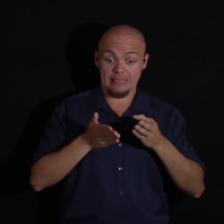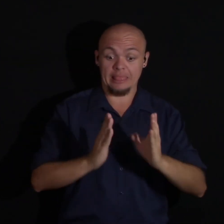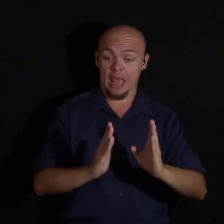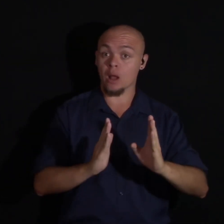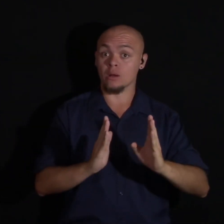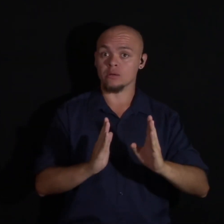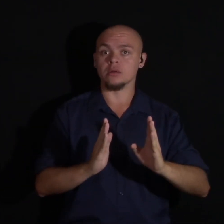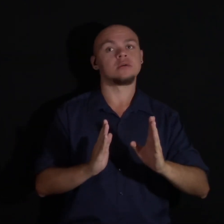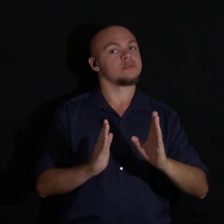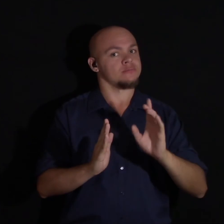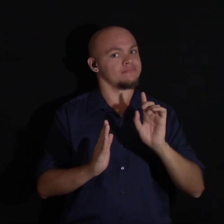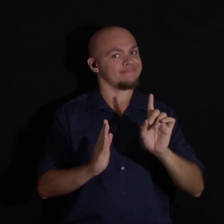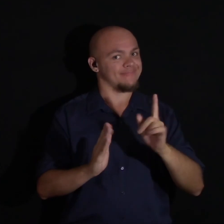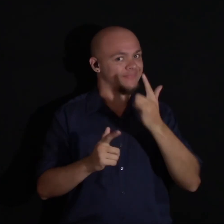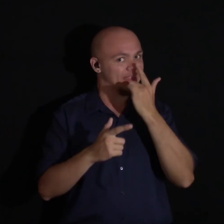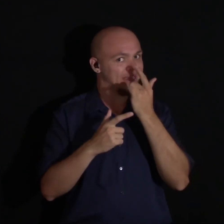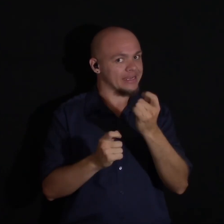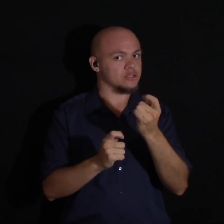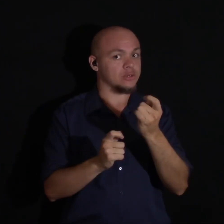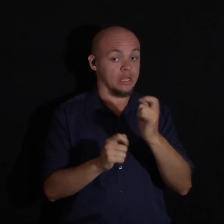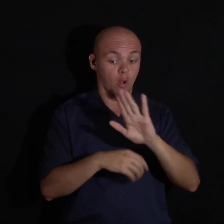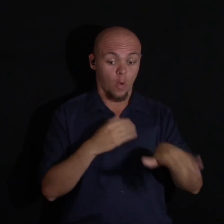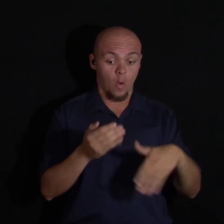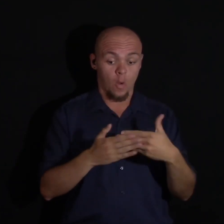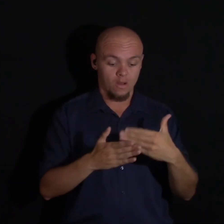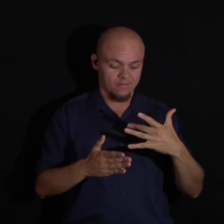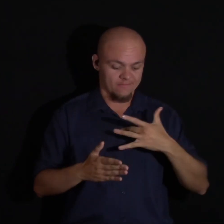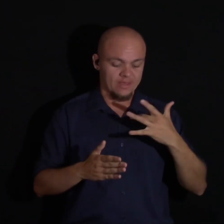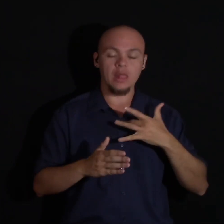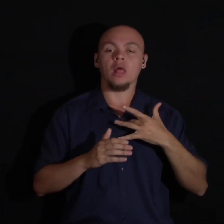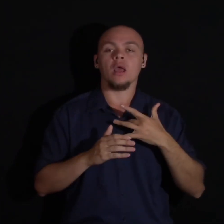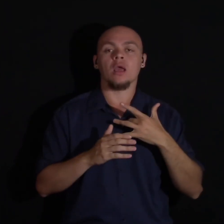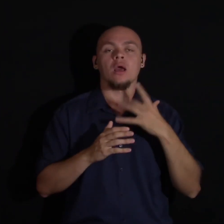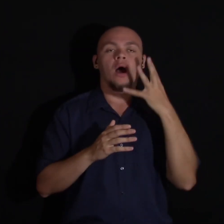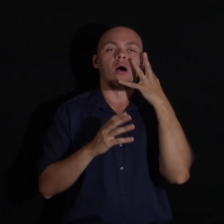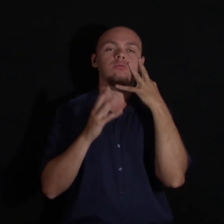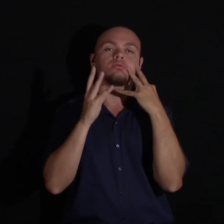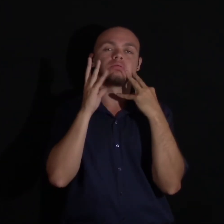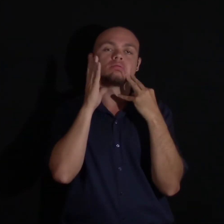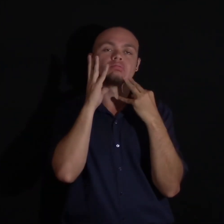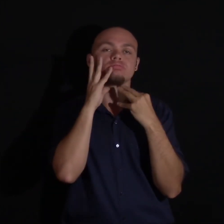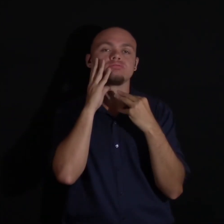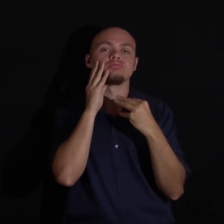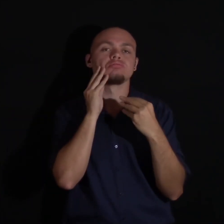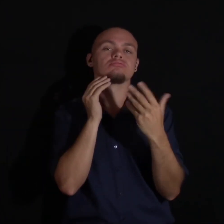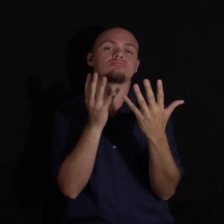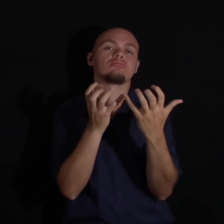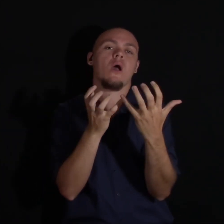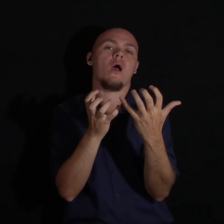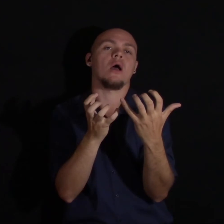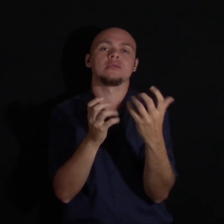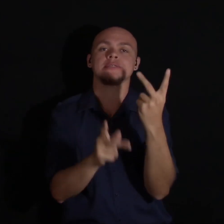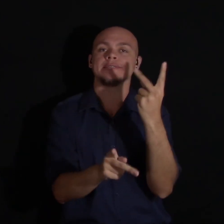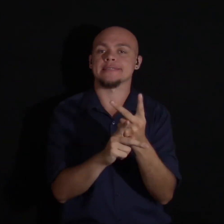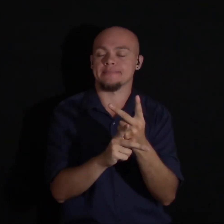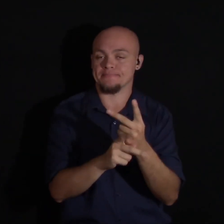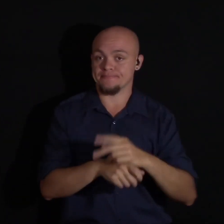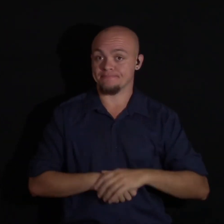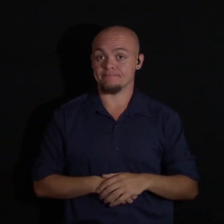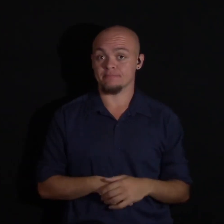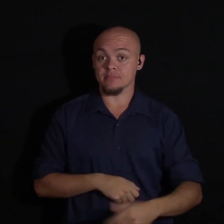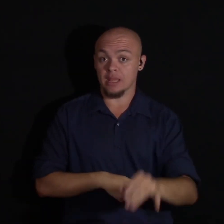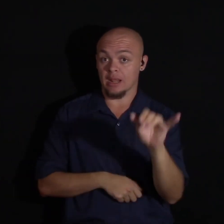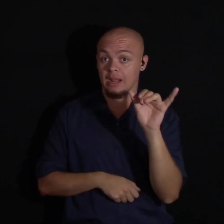be interested in letting every sensation last as long as we could stand it. And